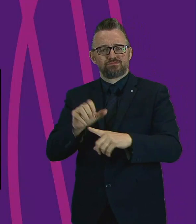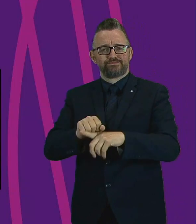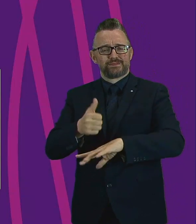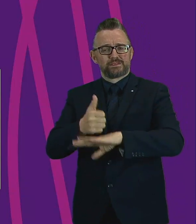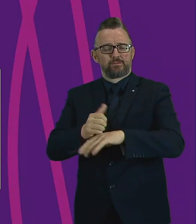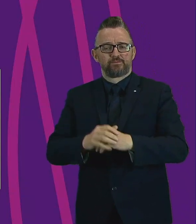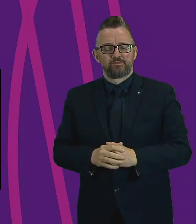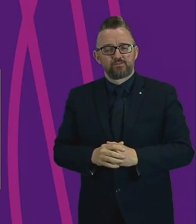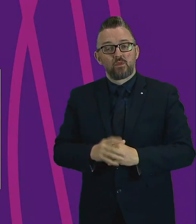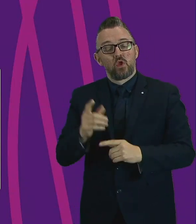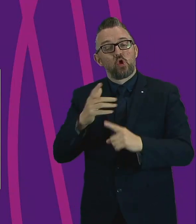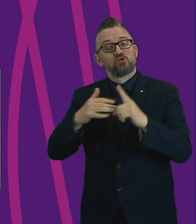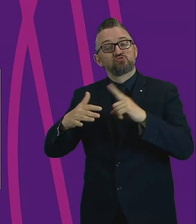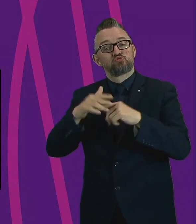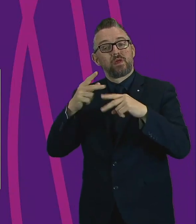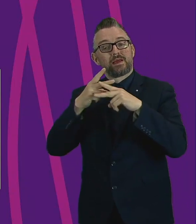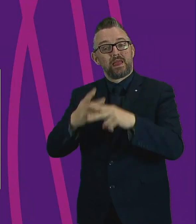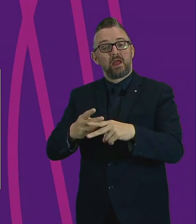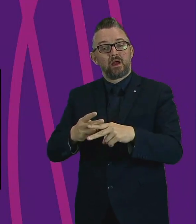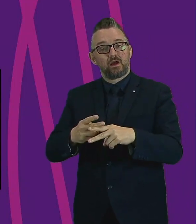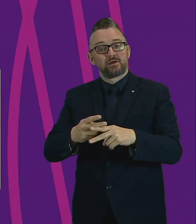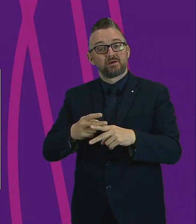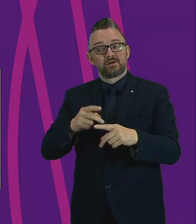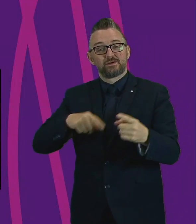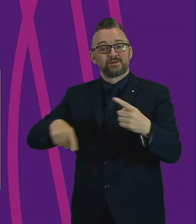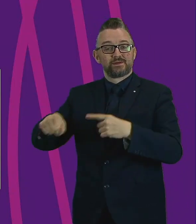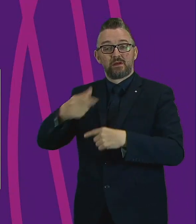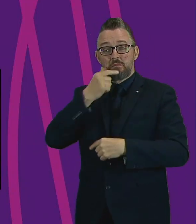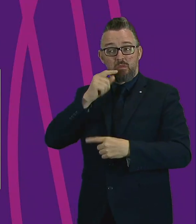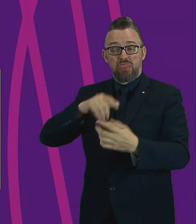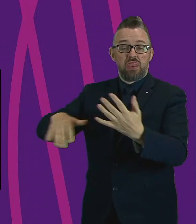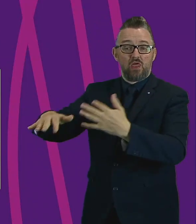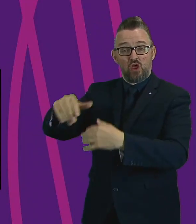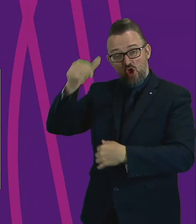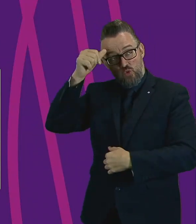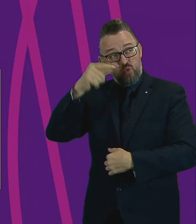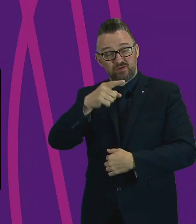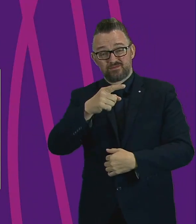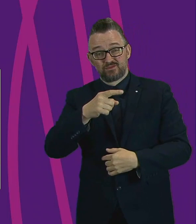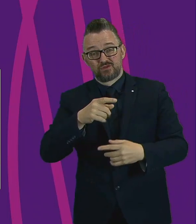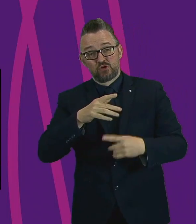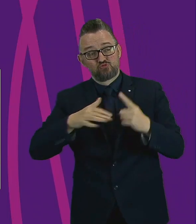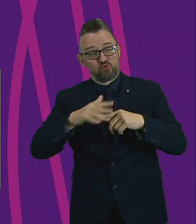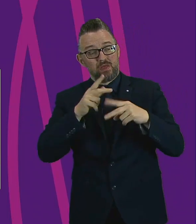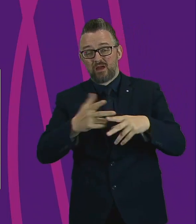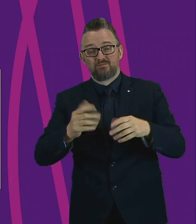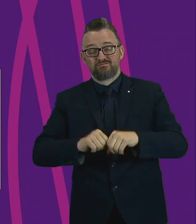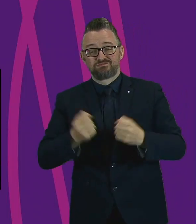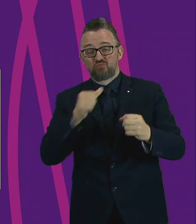In social care, the dogs in the street know the system is broken. It's a sector characterised by a recruitment crisis, low